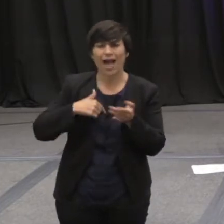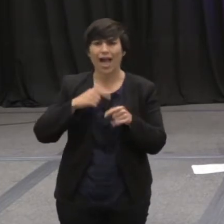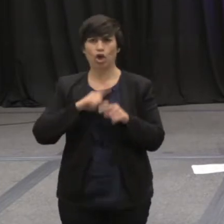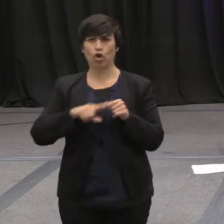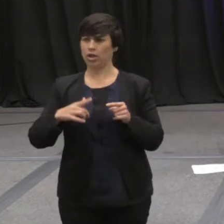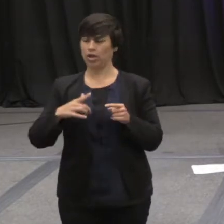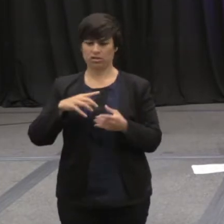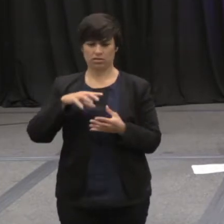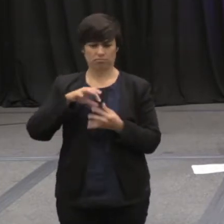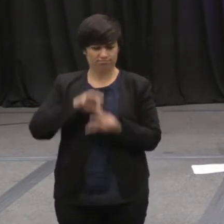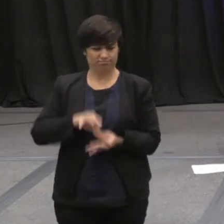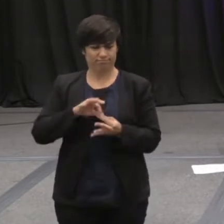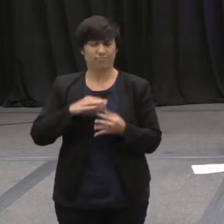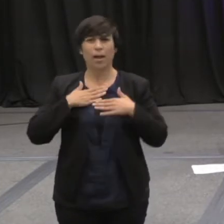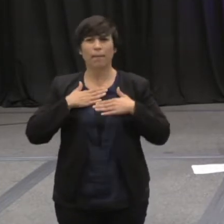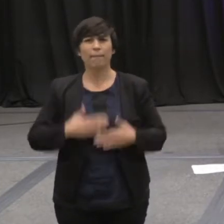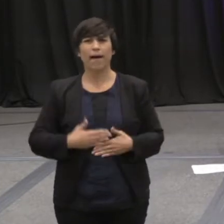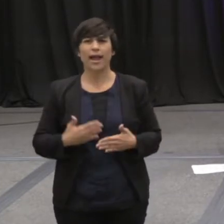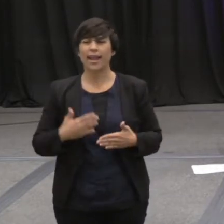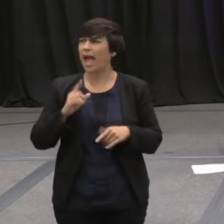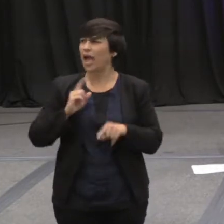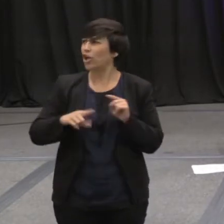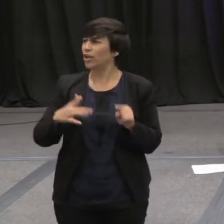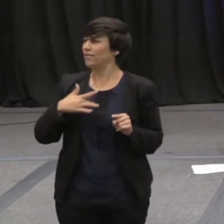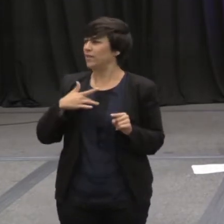pain. I didn't know what I needed. I just knew that,